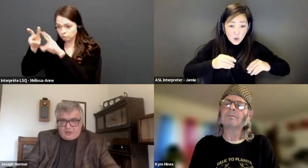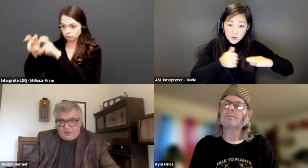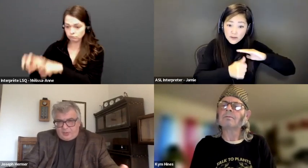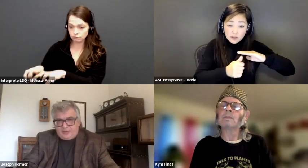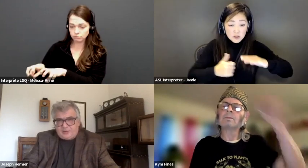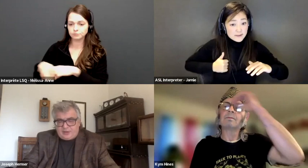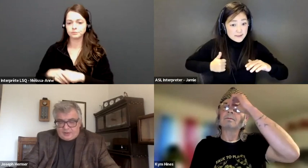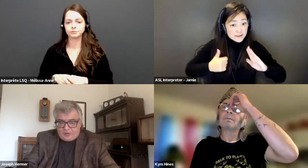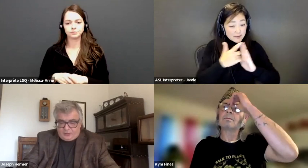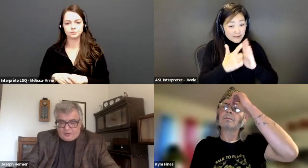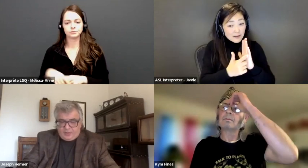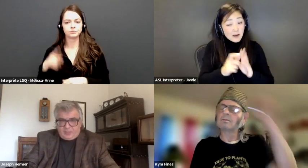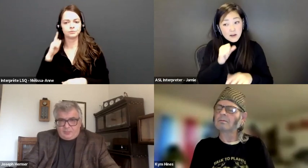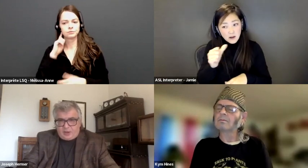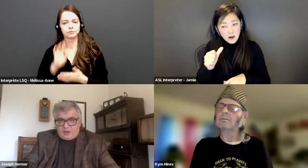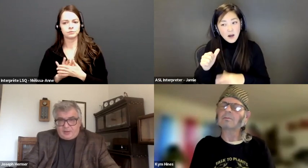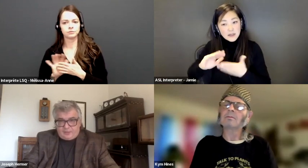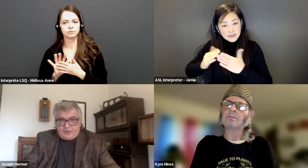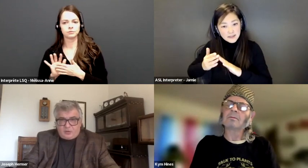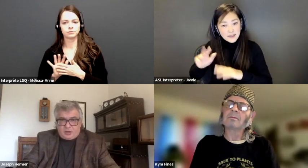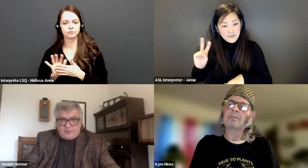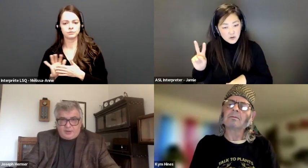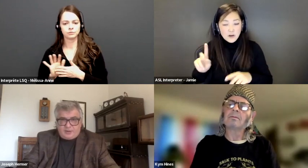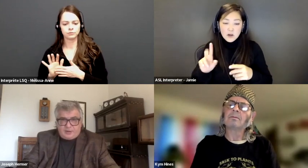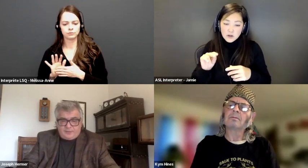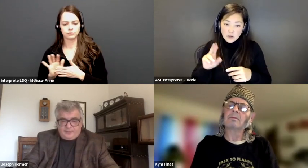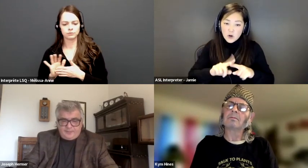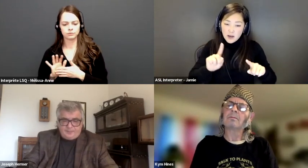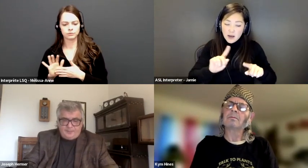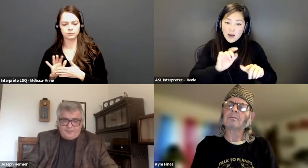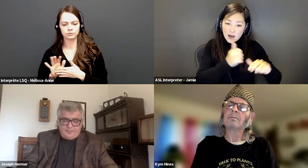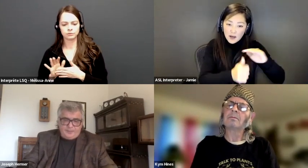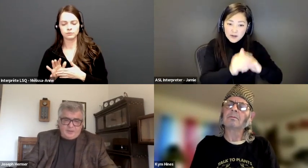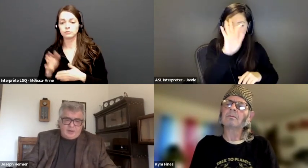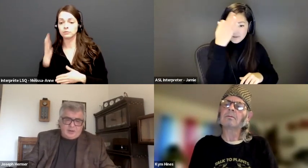law, not by the City of Vancouver, but by the federal government itself.